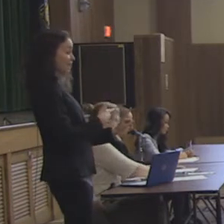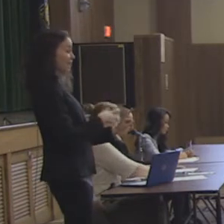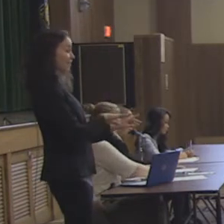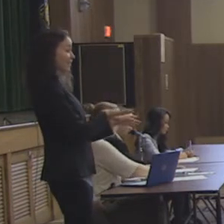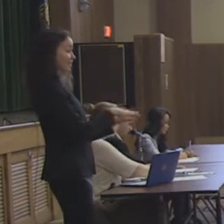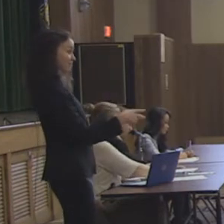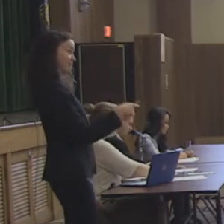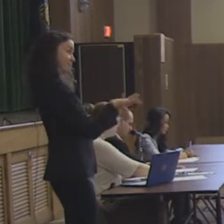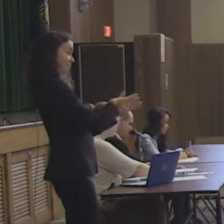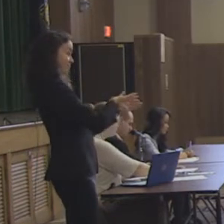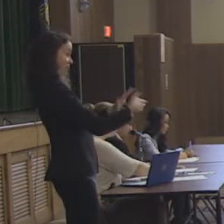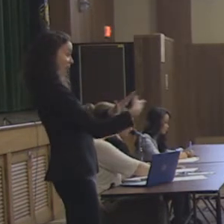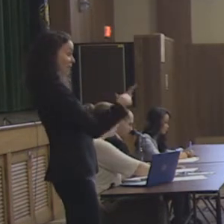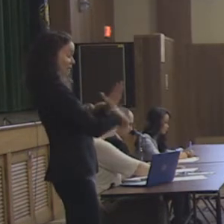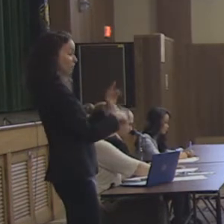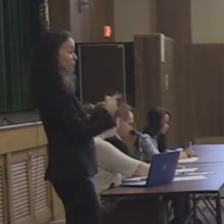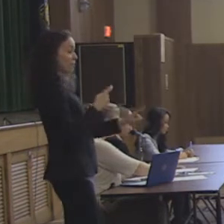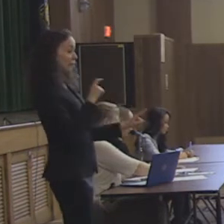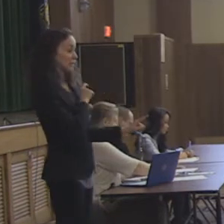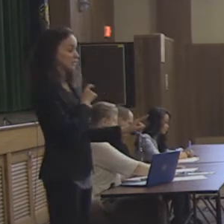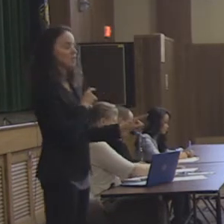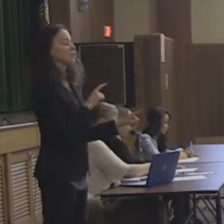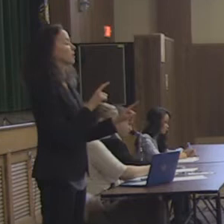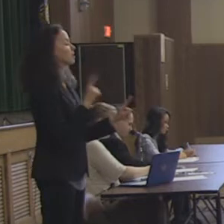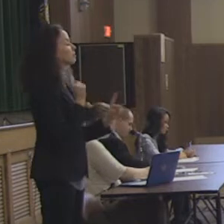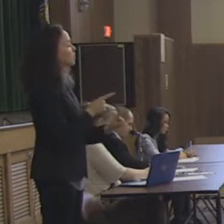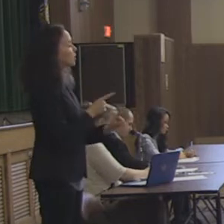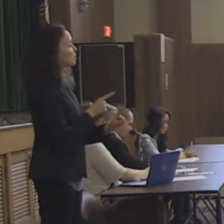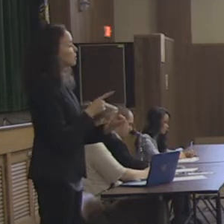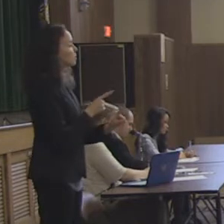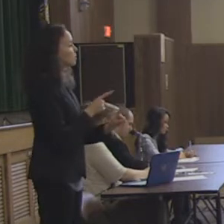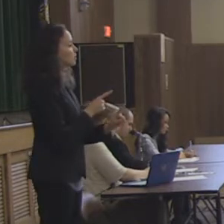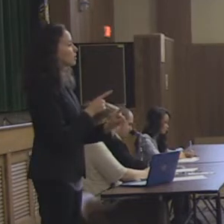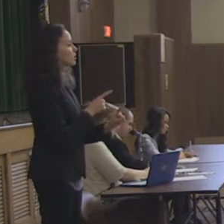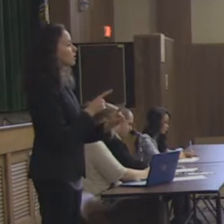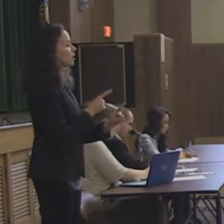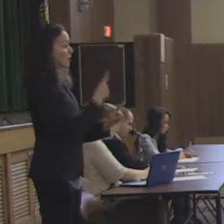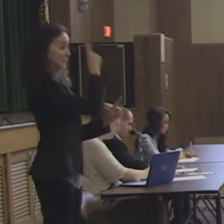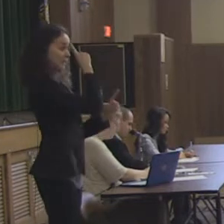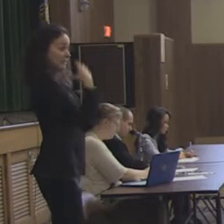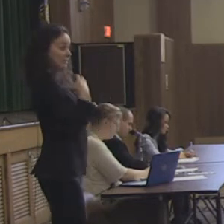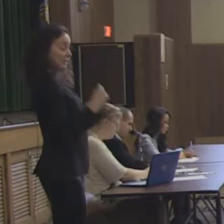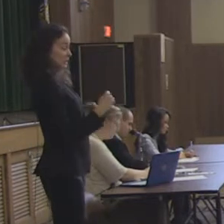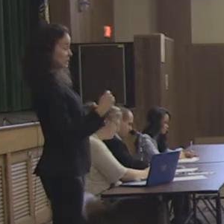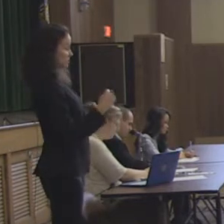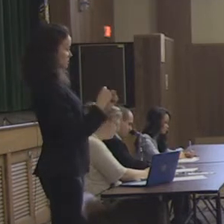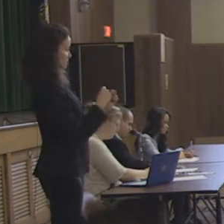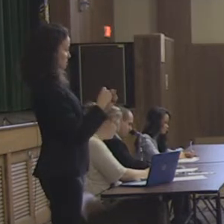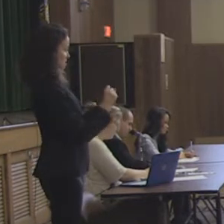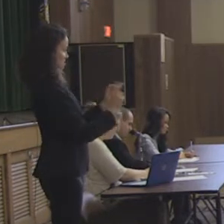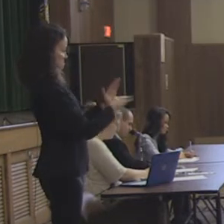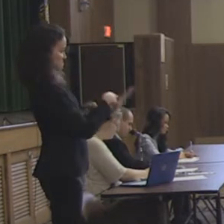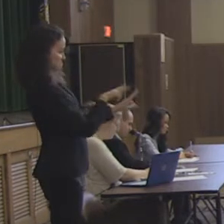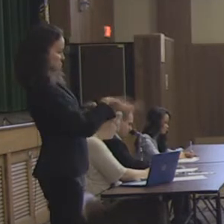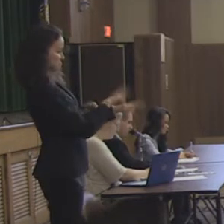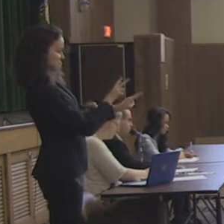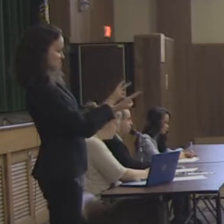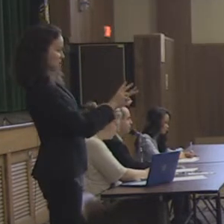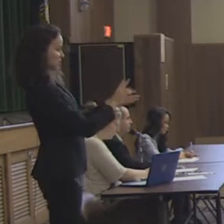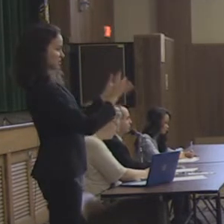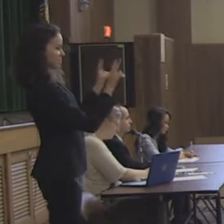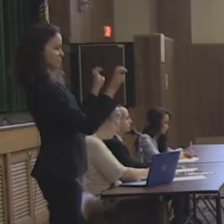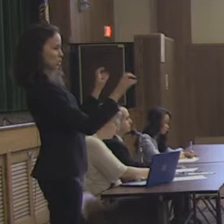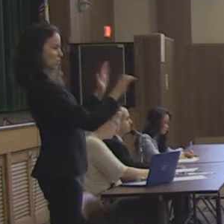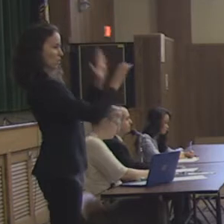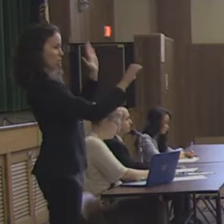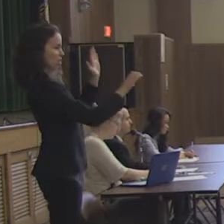the normal population. So we have to stop criminalizing mental illness. It's a brain illness. That